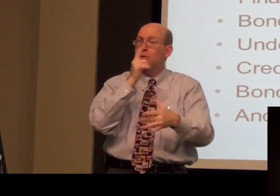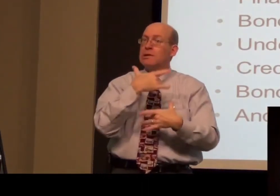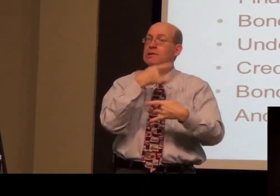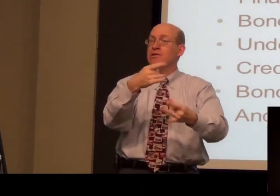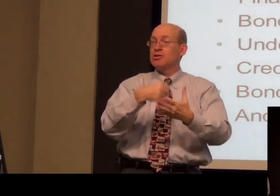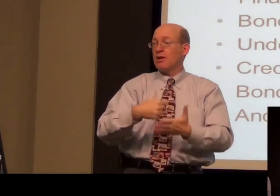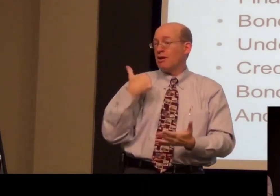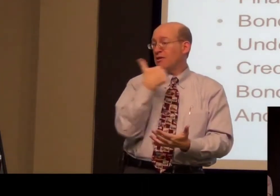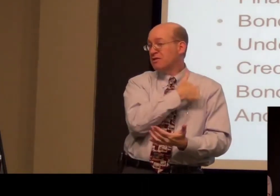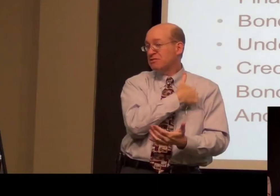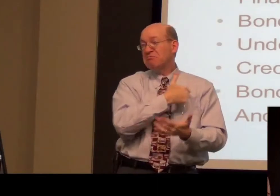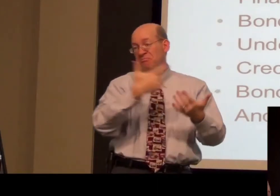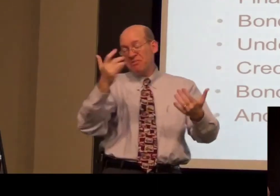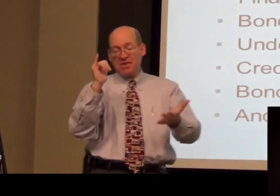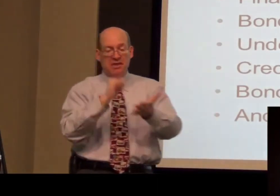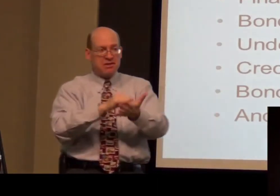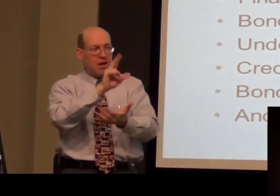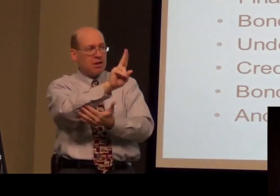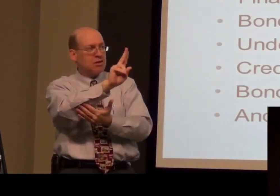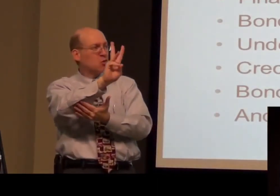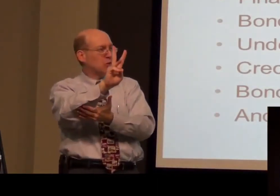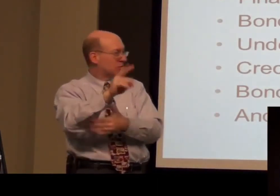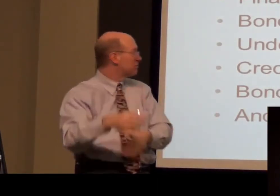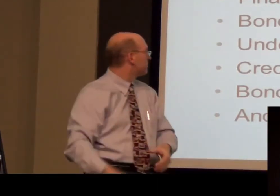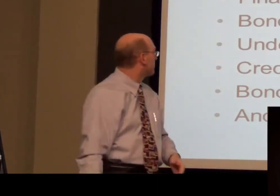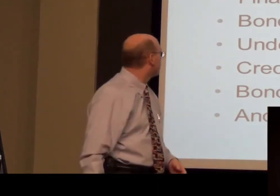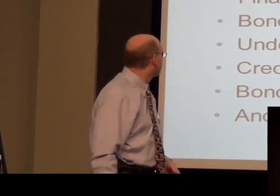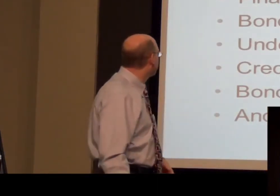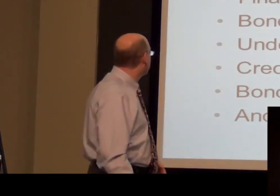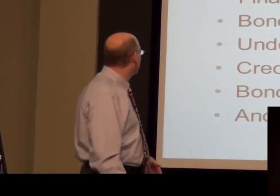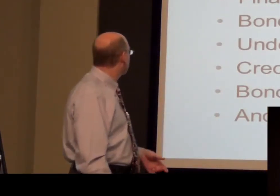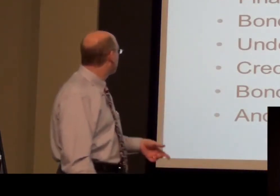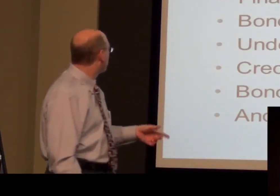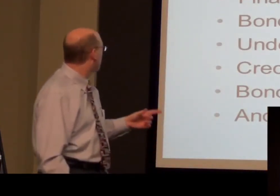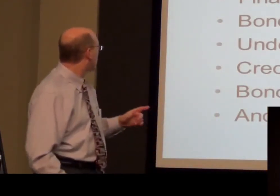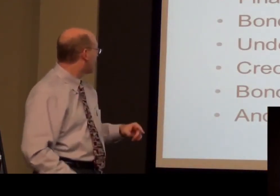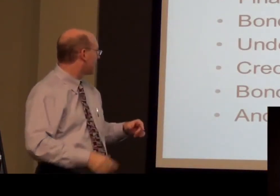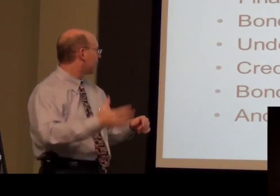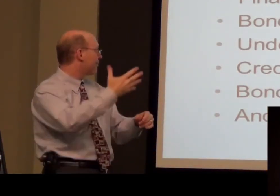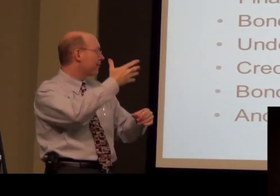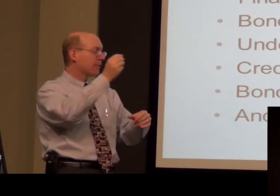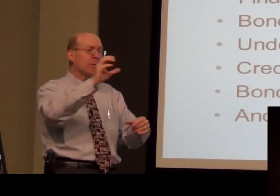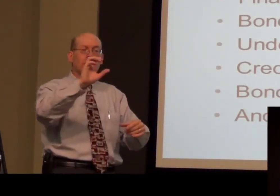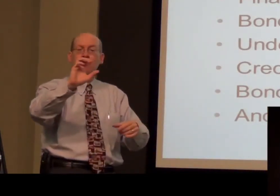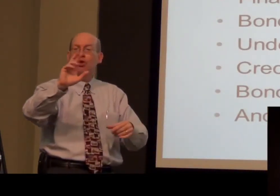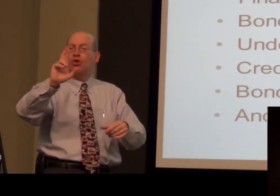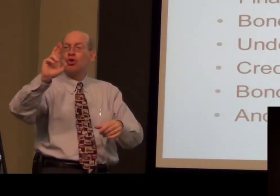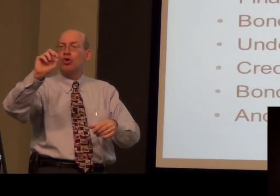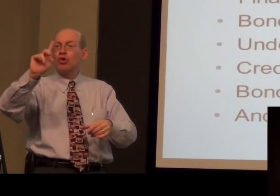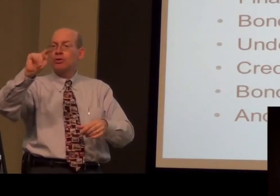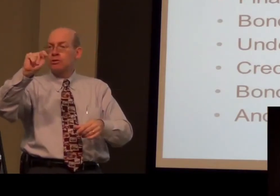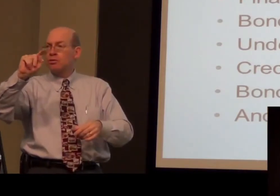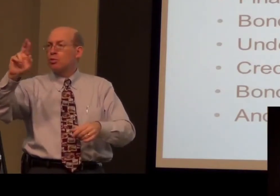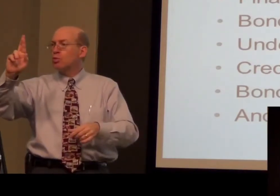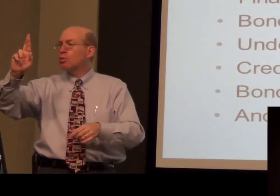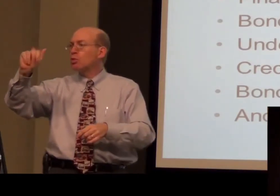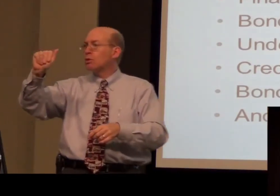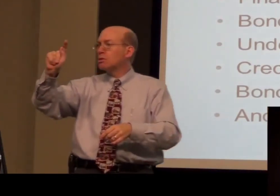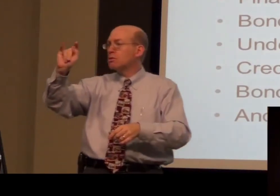There was actually plenty of investors that were really interested. So that's really how we worked with the underwriters and their